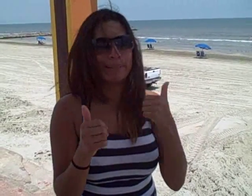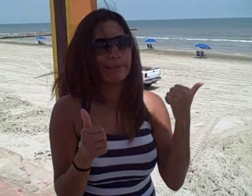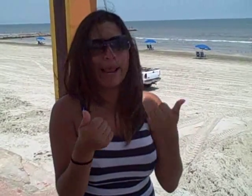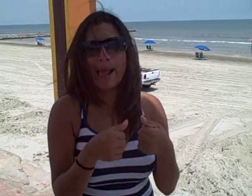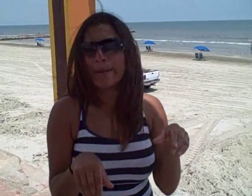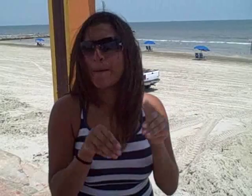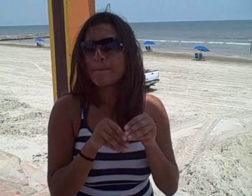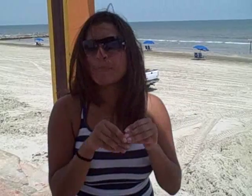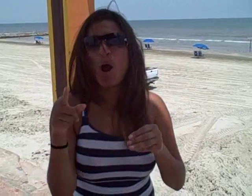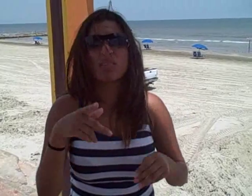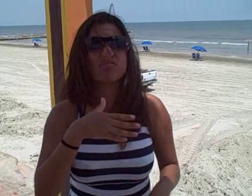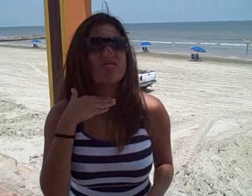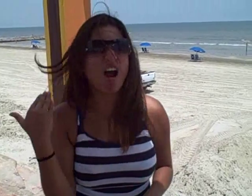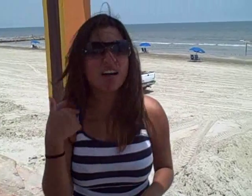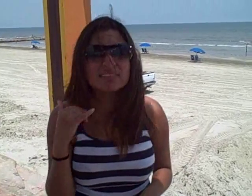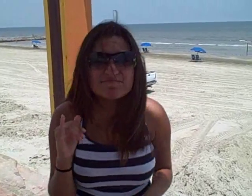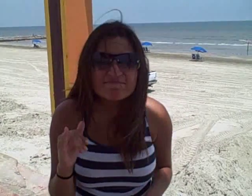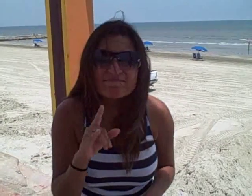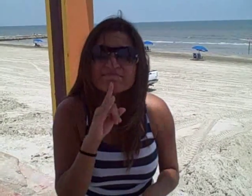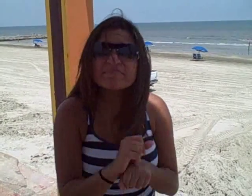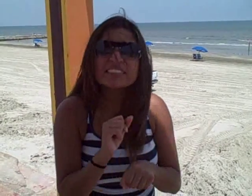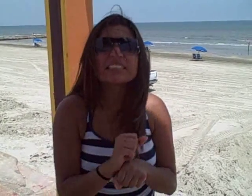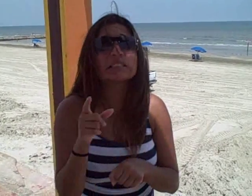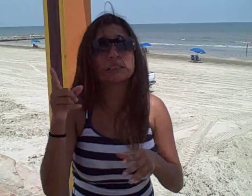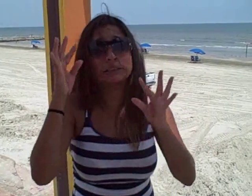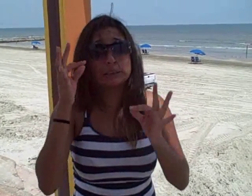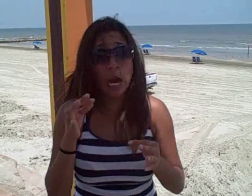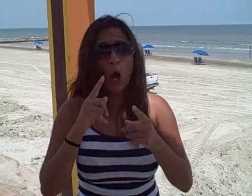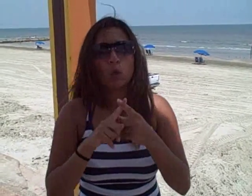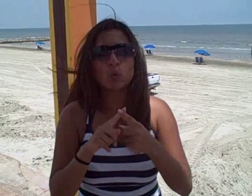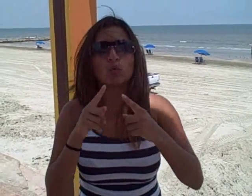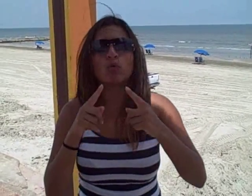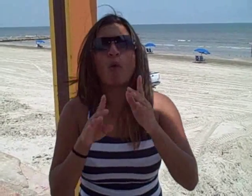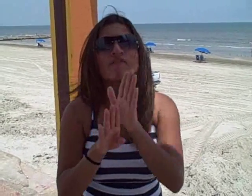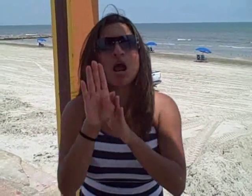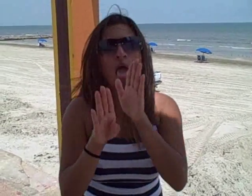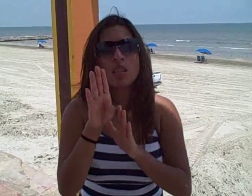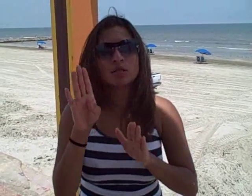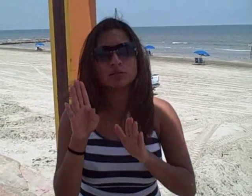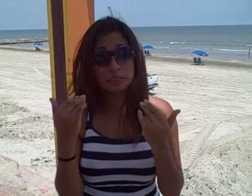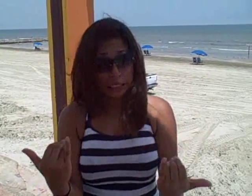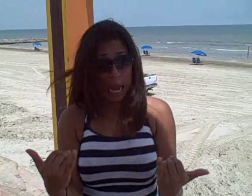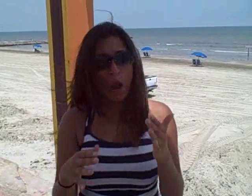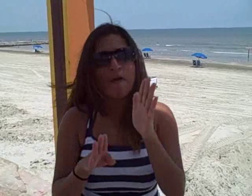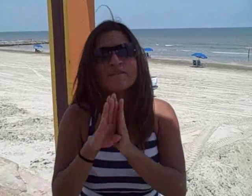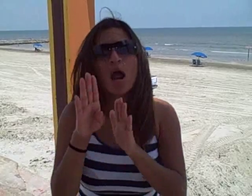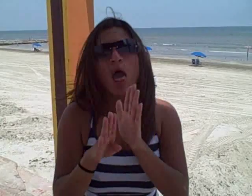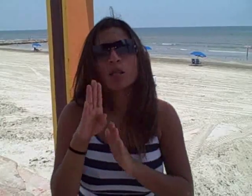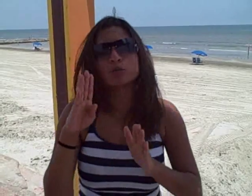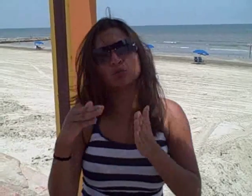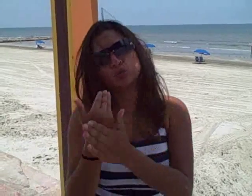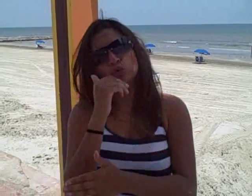My future is a valentine Stolen in the perfect crime